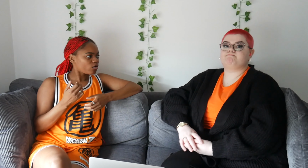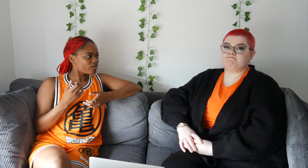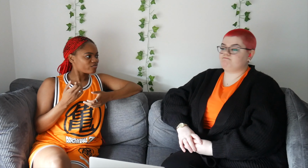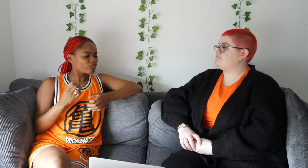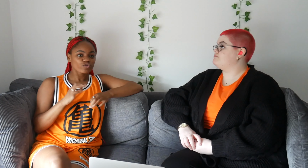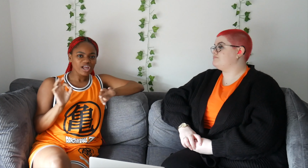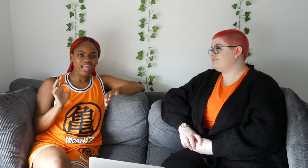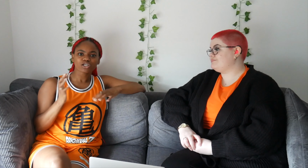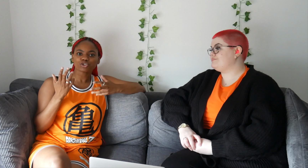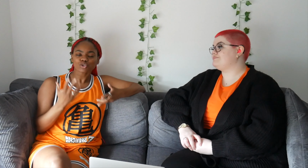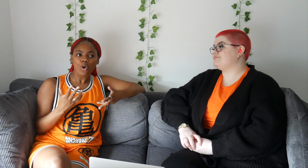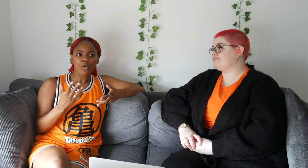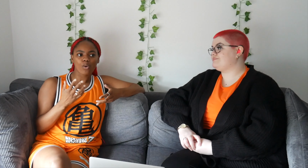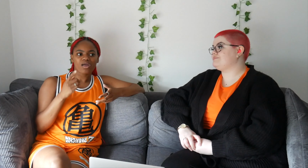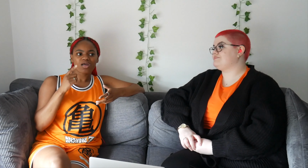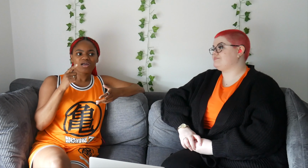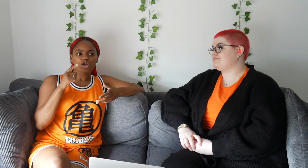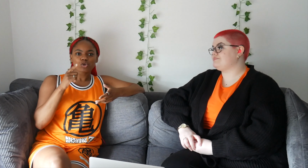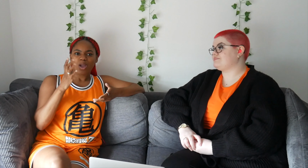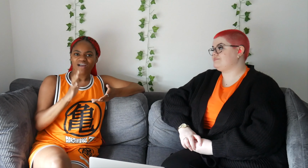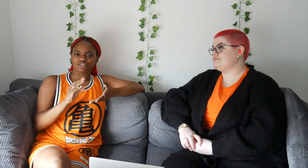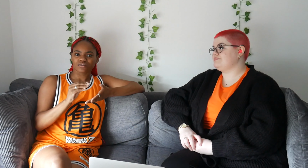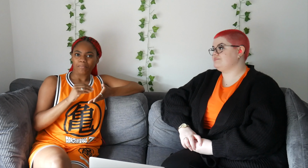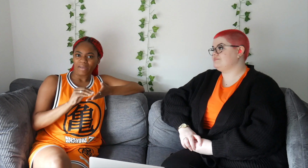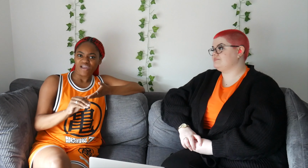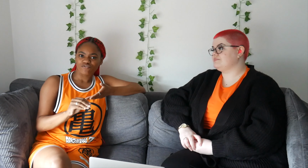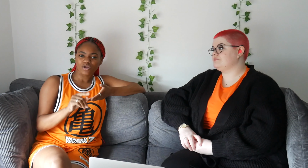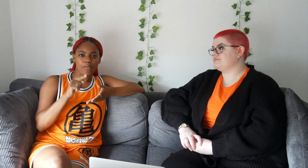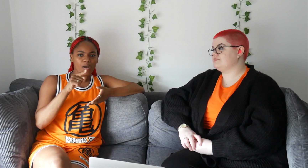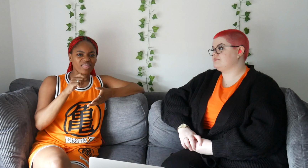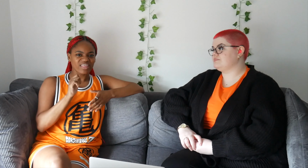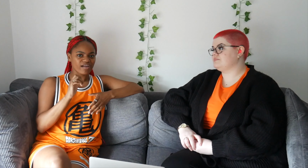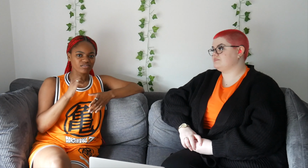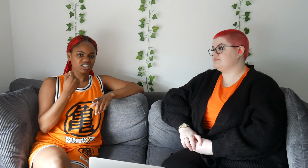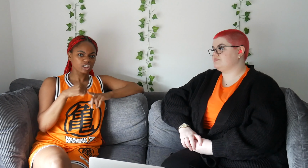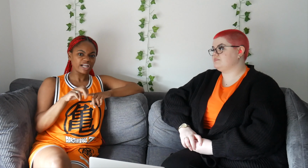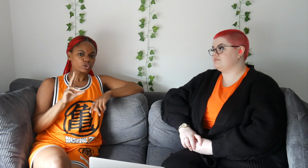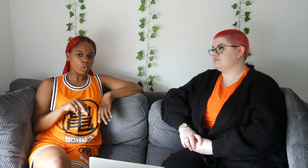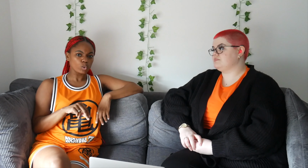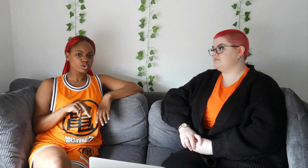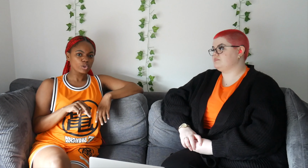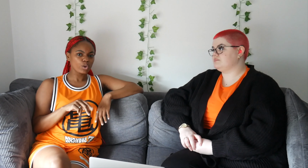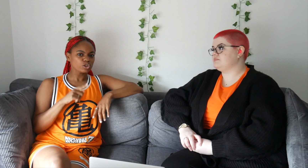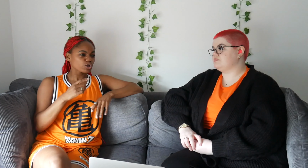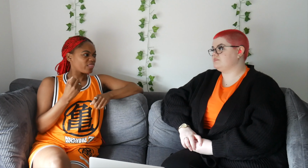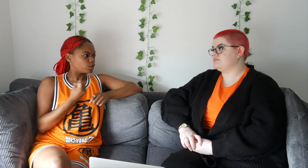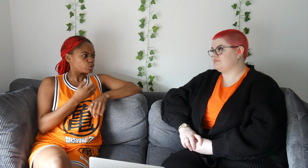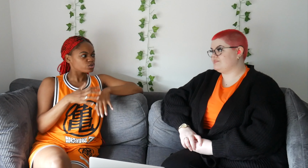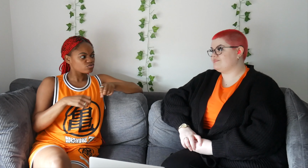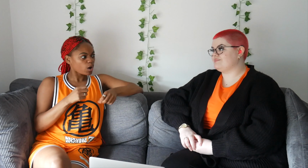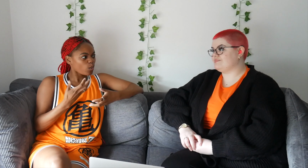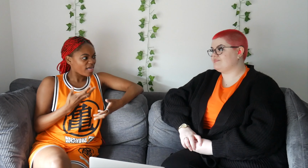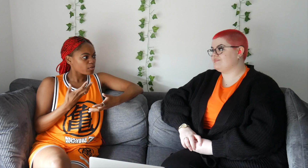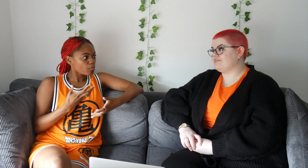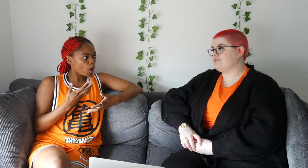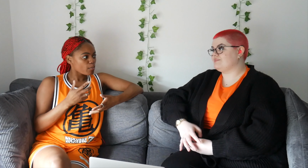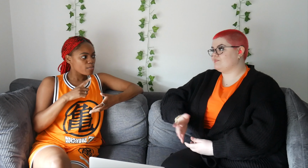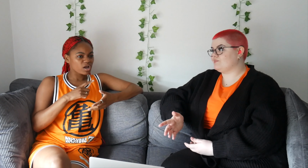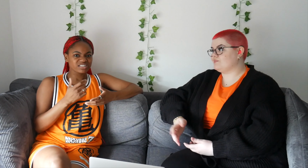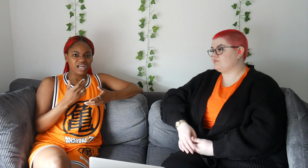council wouldn't give to them for free, therefore meaning they had to pay for it, but they refused to do so. So they're really struggling at the